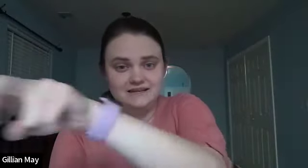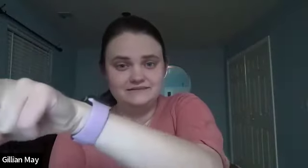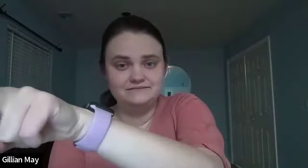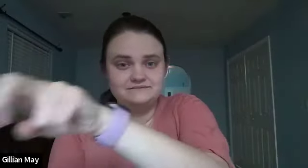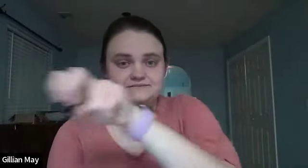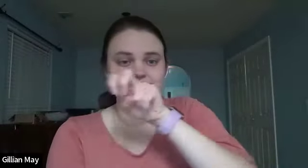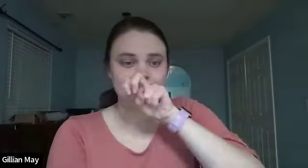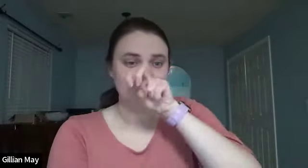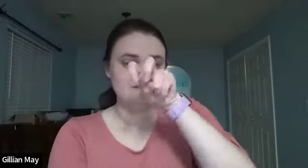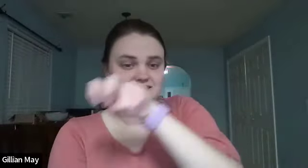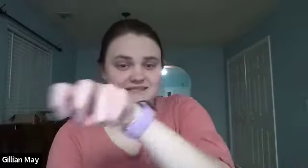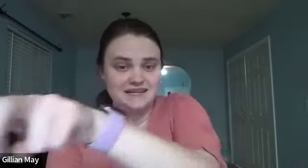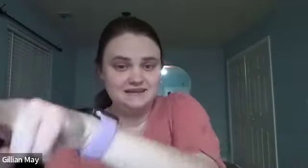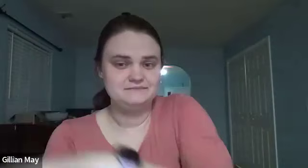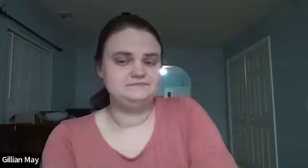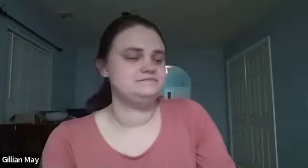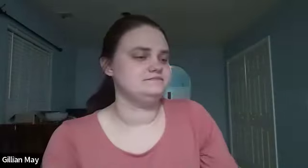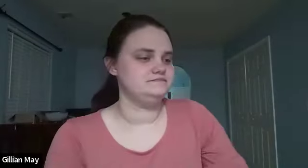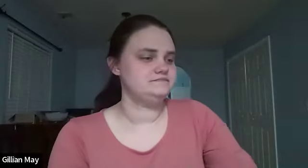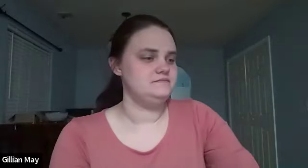snake, snake.